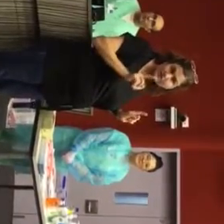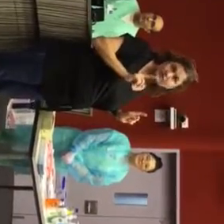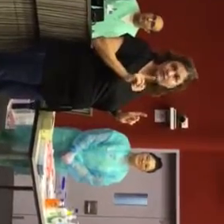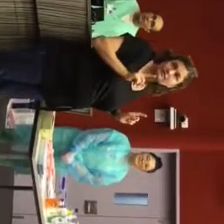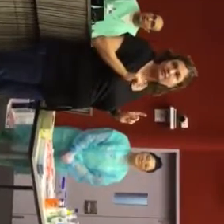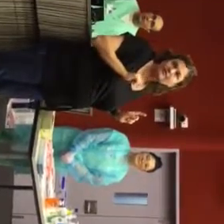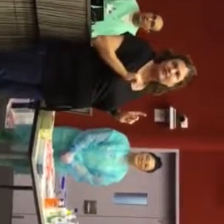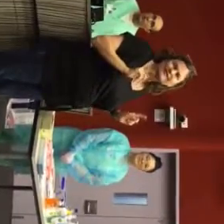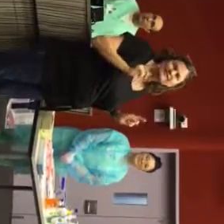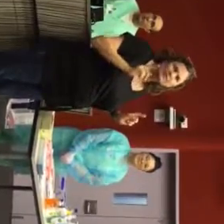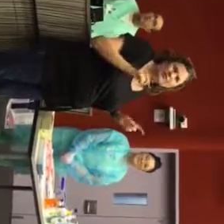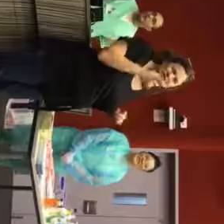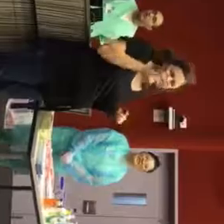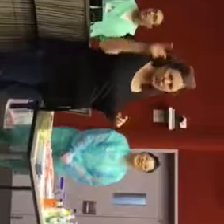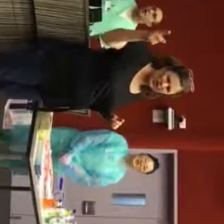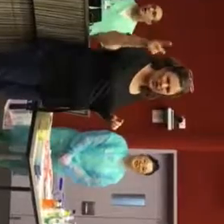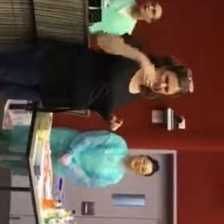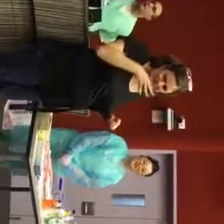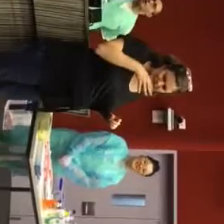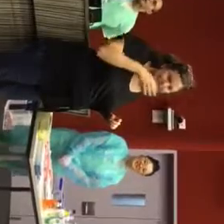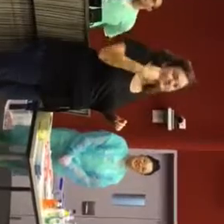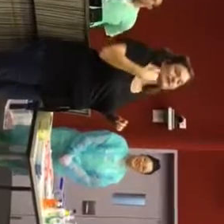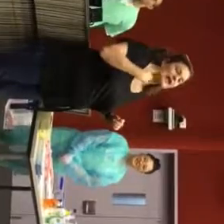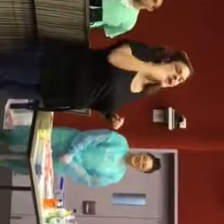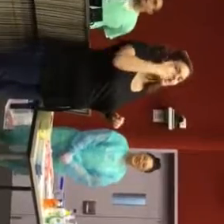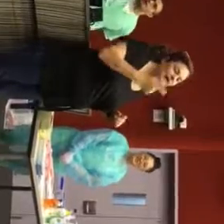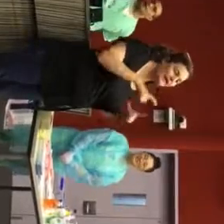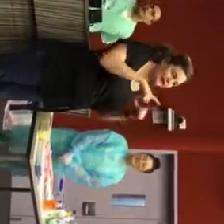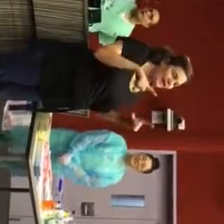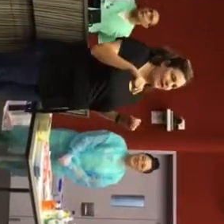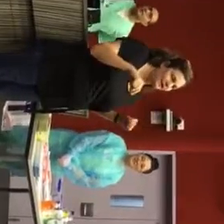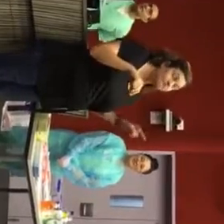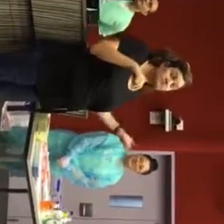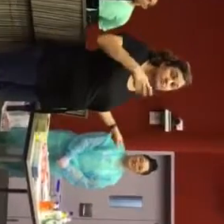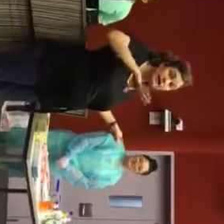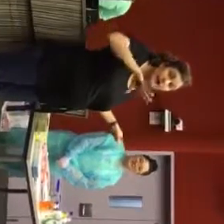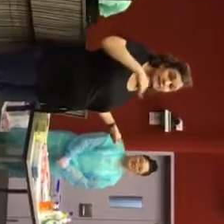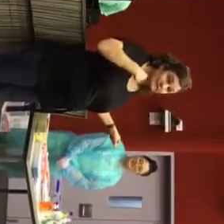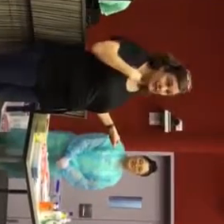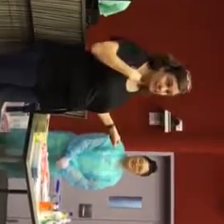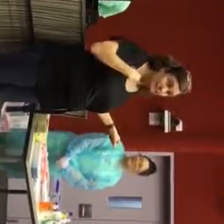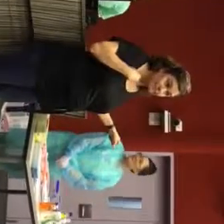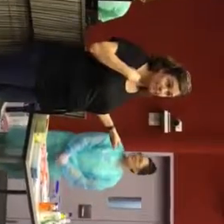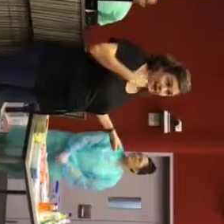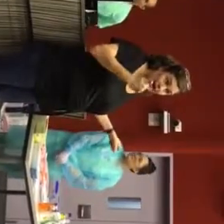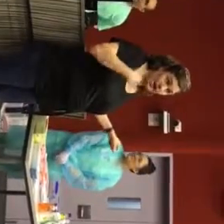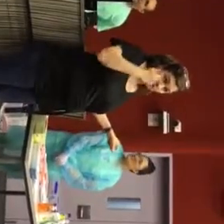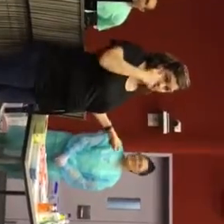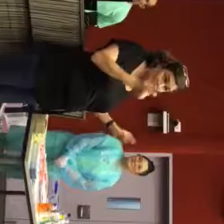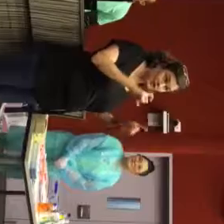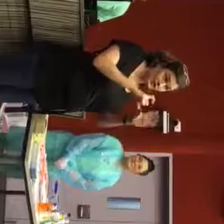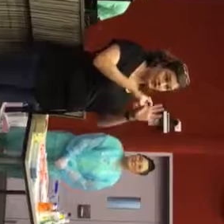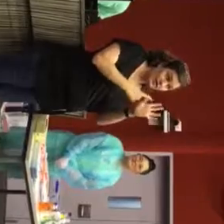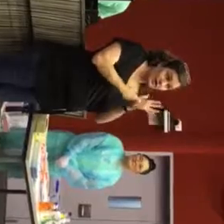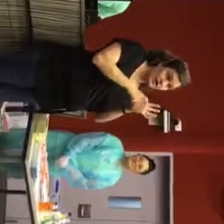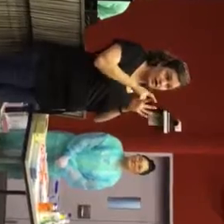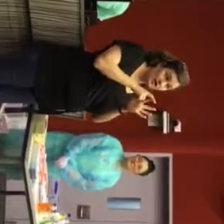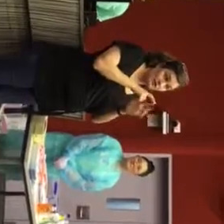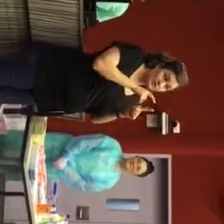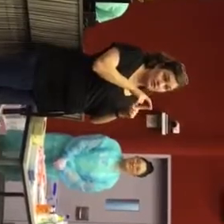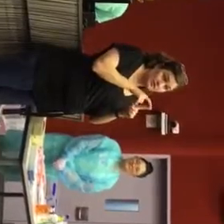what's the Yeah, the healthcare card. Healthcare cards are more than Yes, acceptable. Concession the cards. healthcare card allows them to get the denture